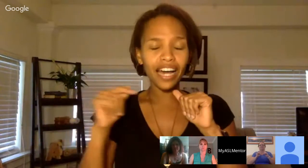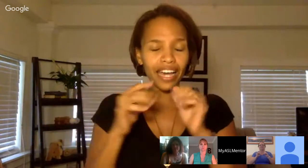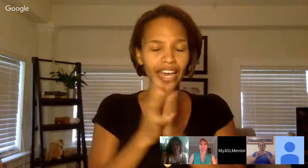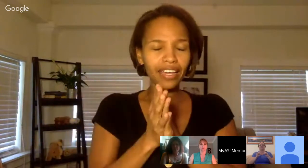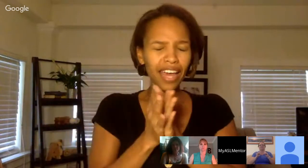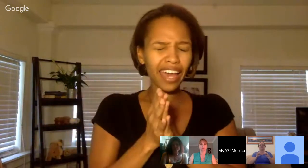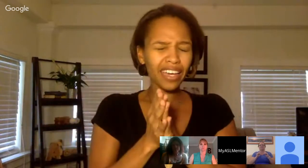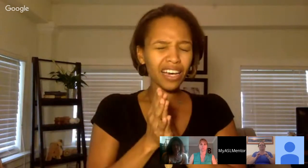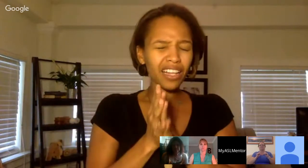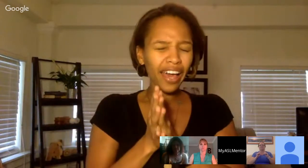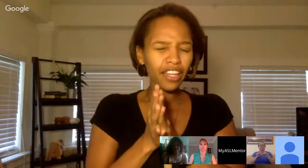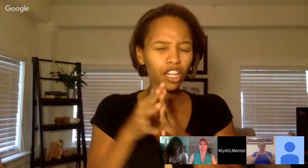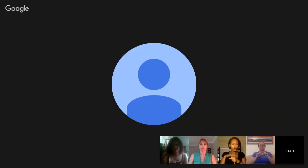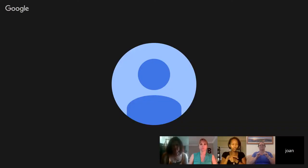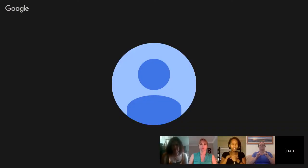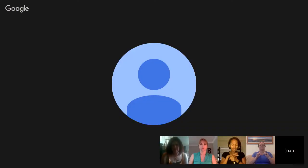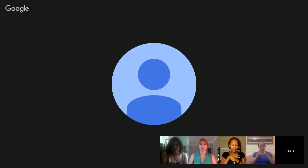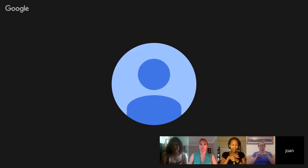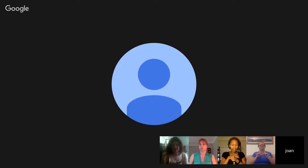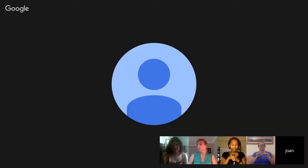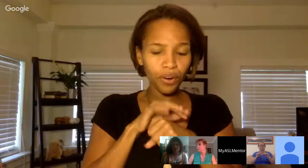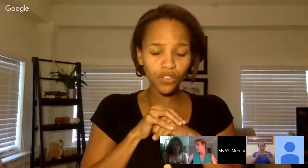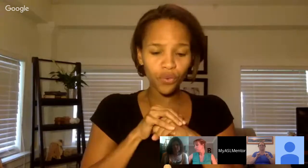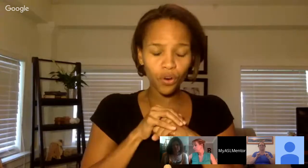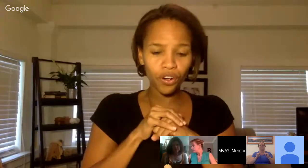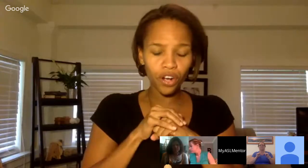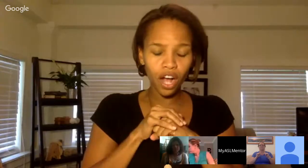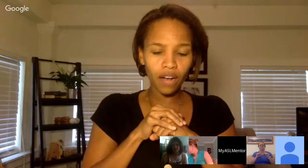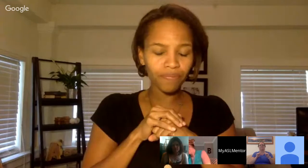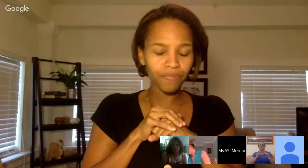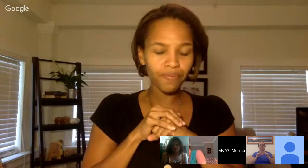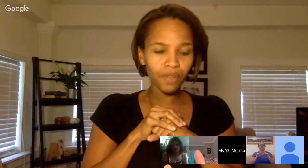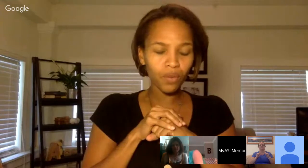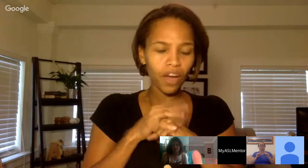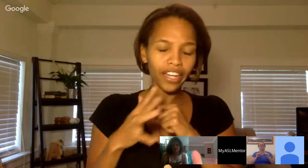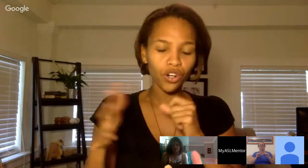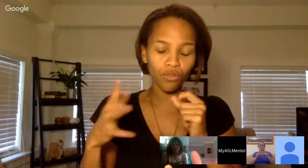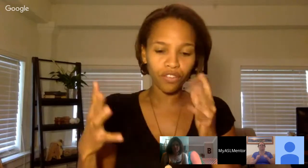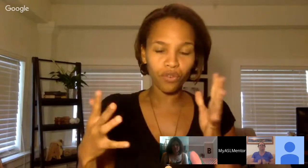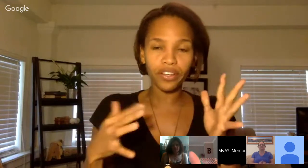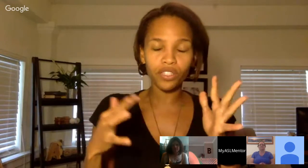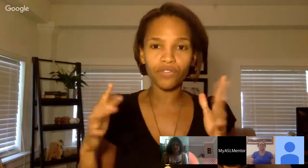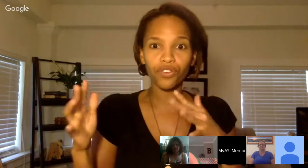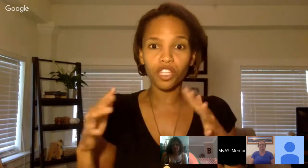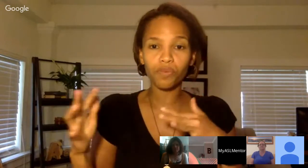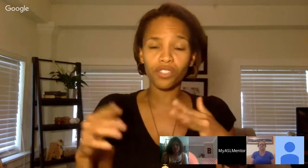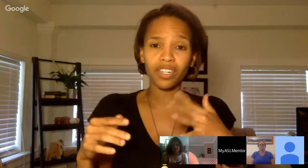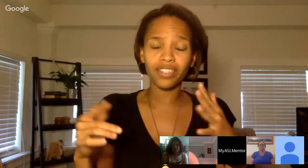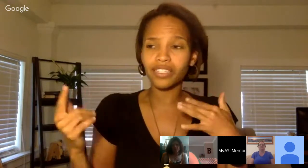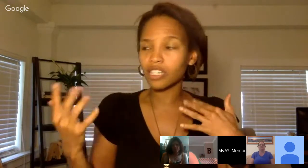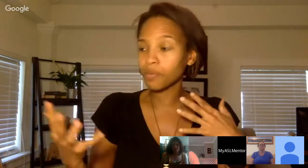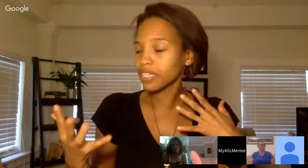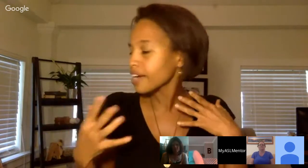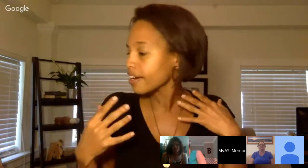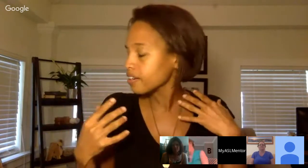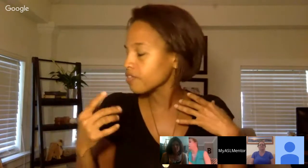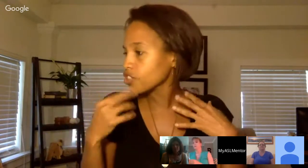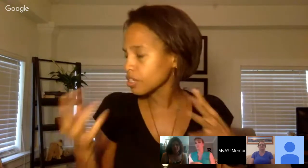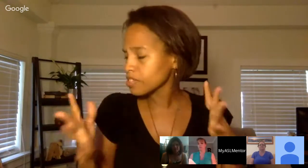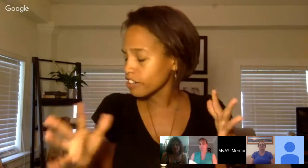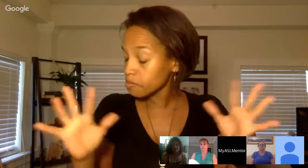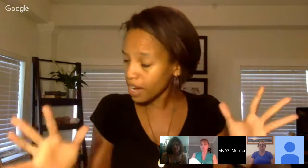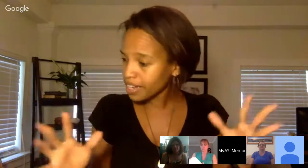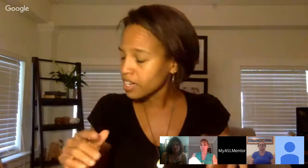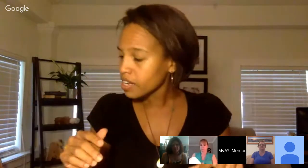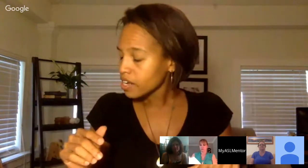have a client locally that I voice for. Well, I don't really voice for this person because they typically sign a voice